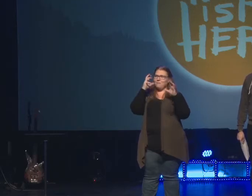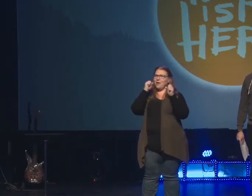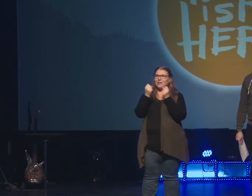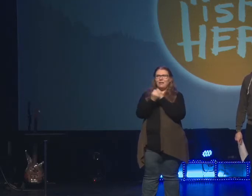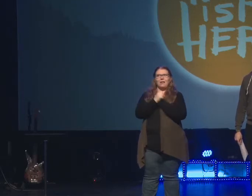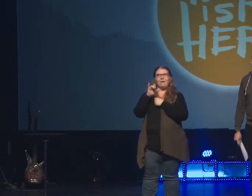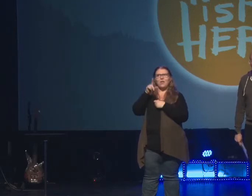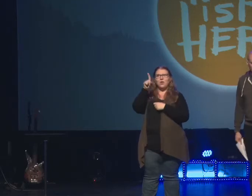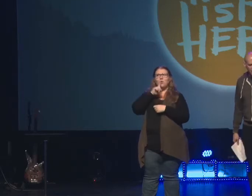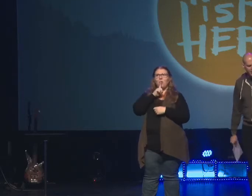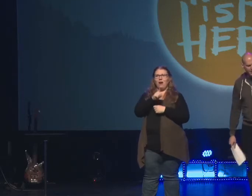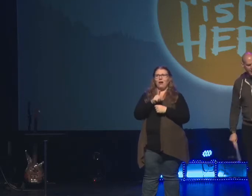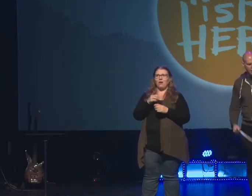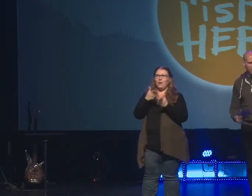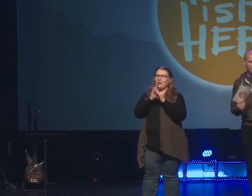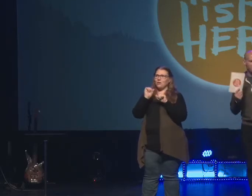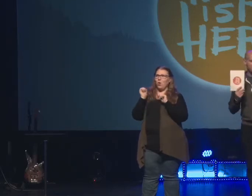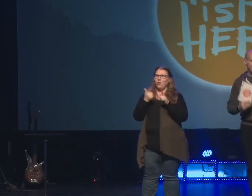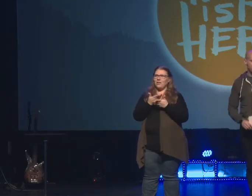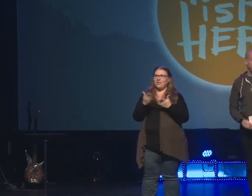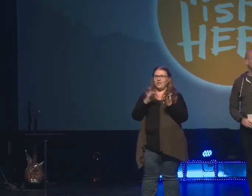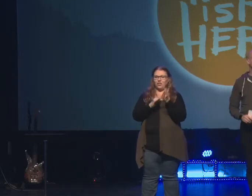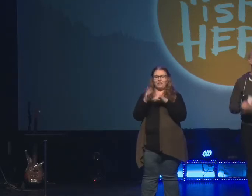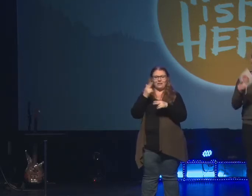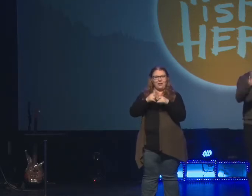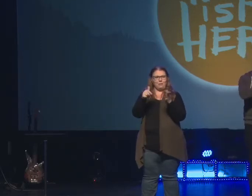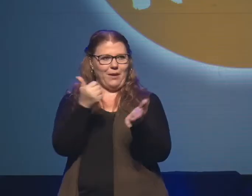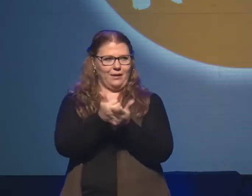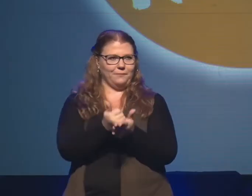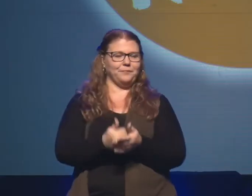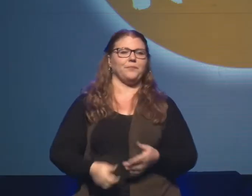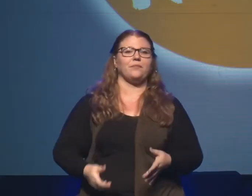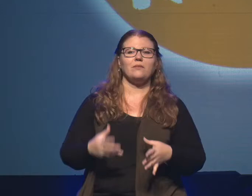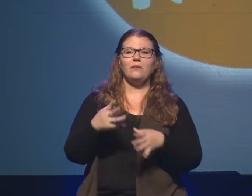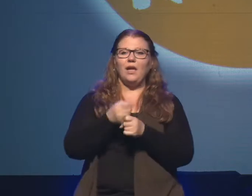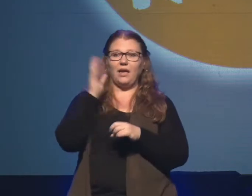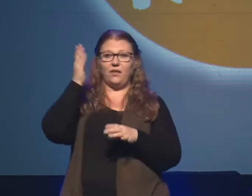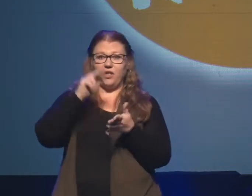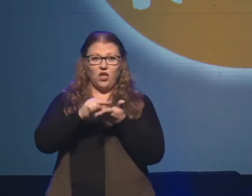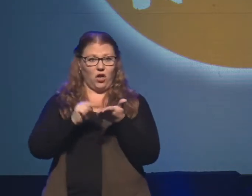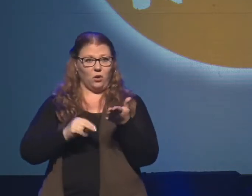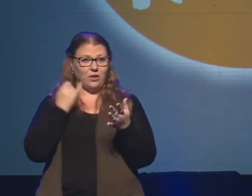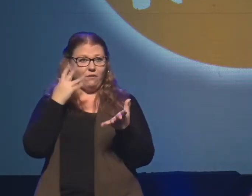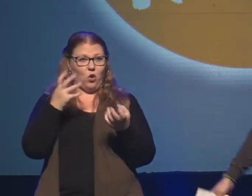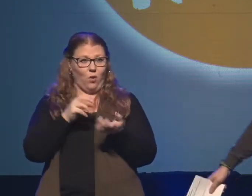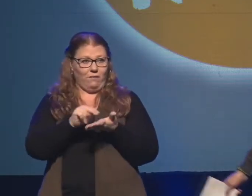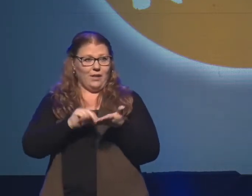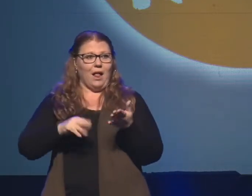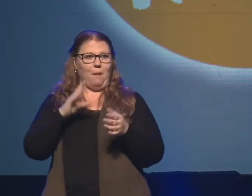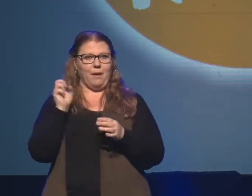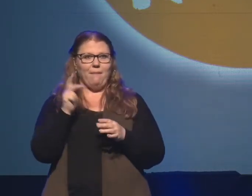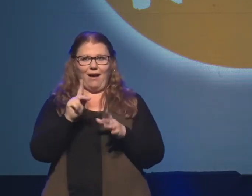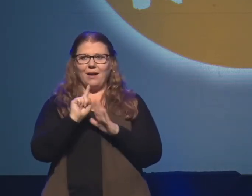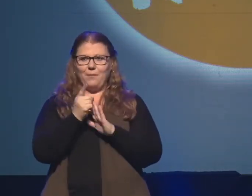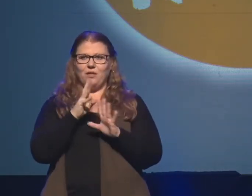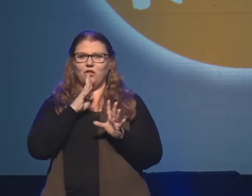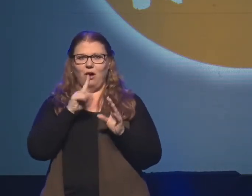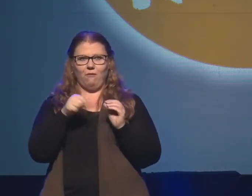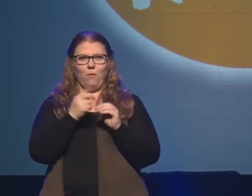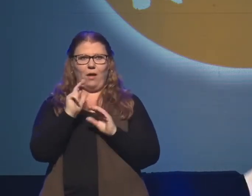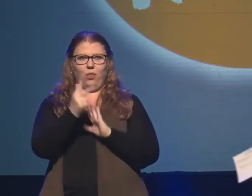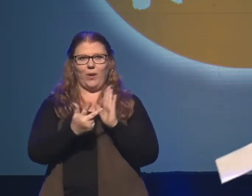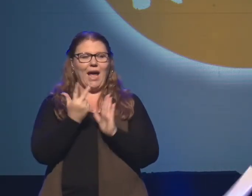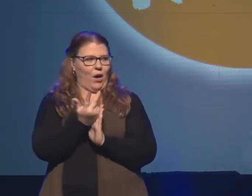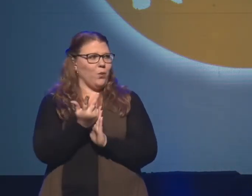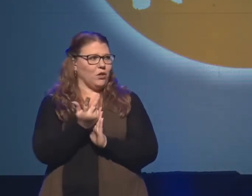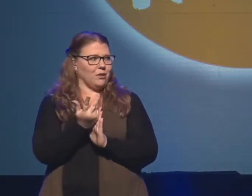are. And we ask all these things in Jesus' name. Amen. Do me a favor, grab your talk notes if you're a fill-in-the-blank kind of person. I'll be right back in just a second to talk for about